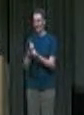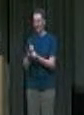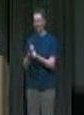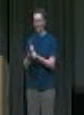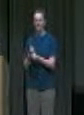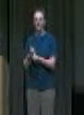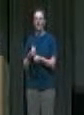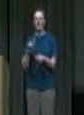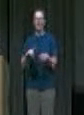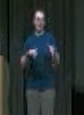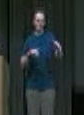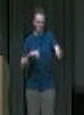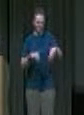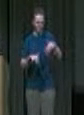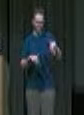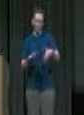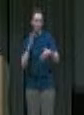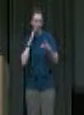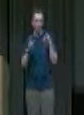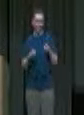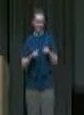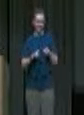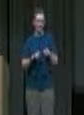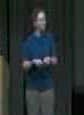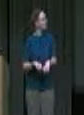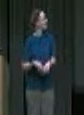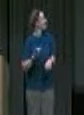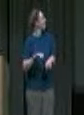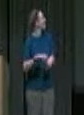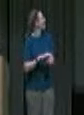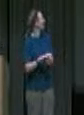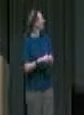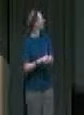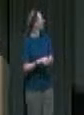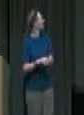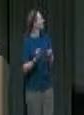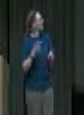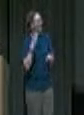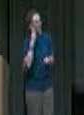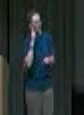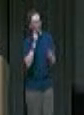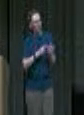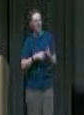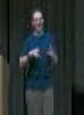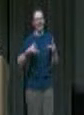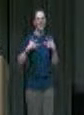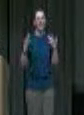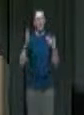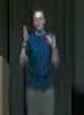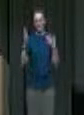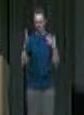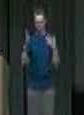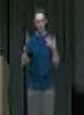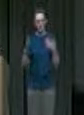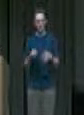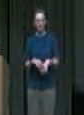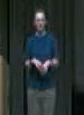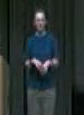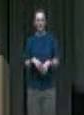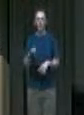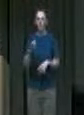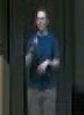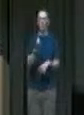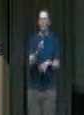this is where the dredging is going to occur, is that area that is in light blue. So 1.5